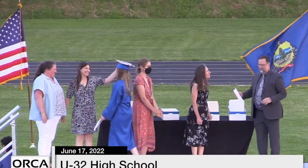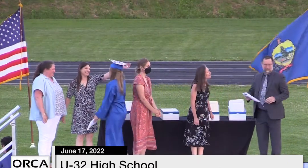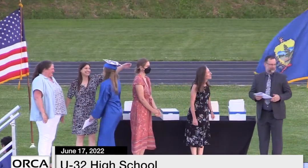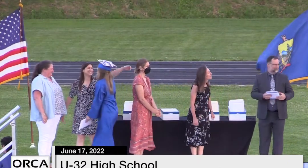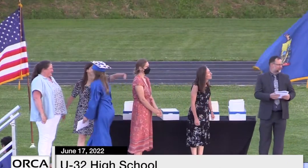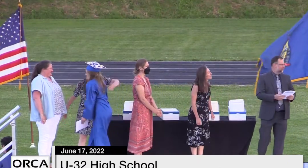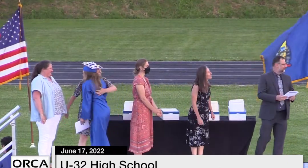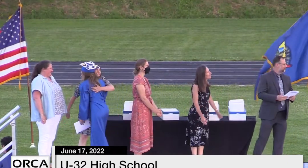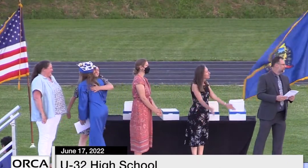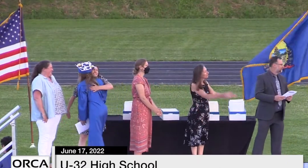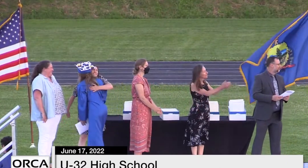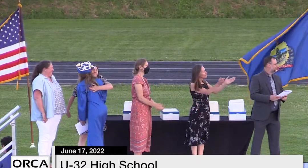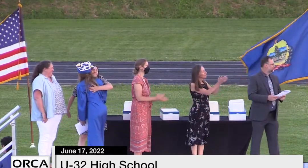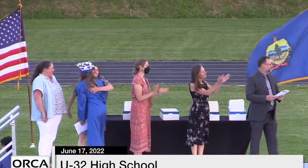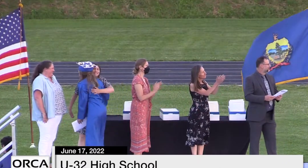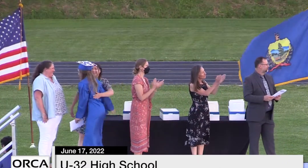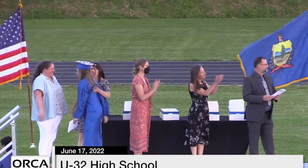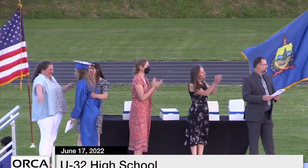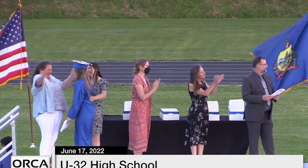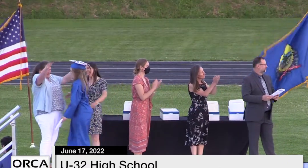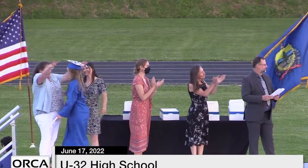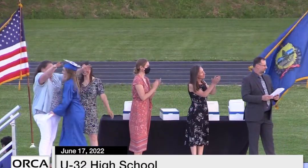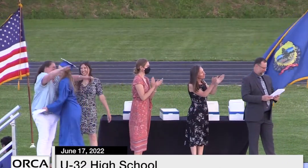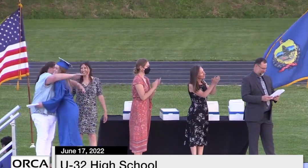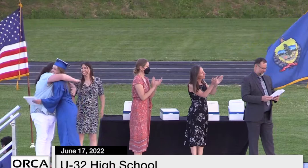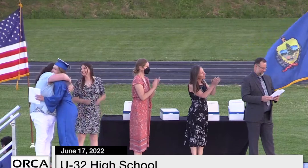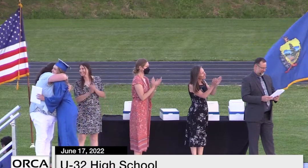Sean Michael Mercer.